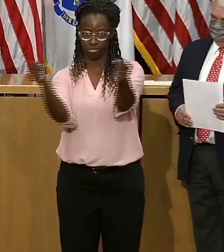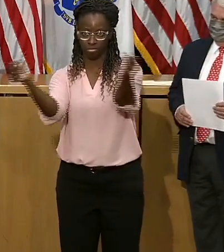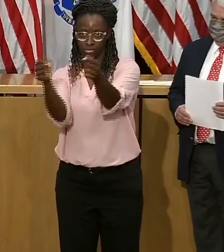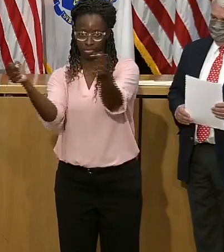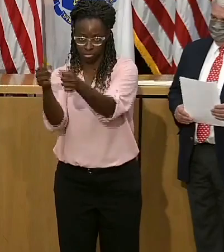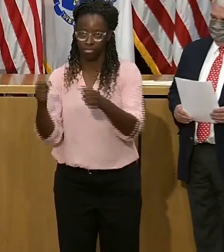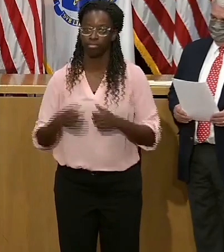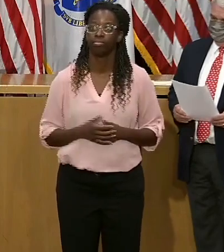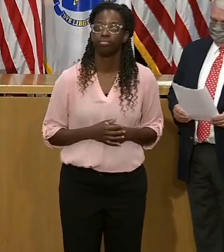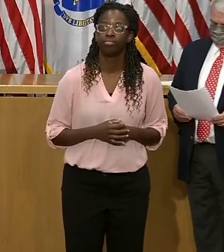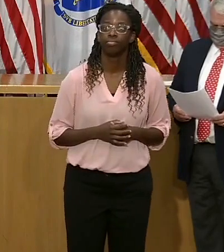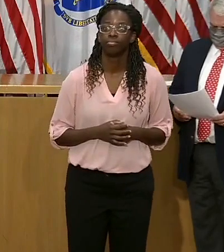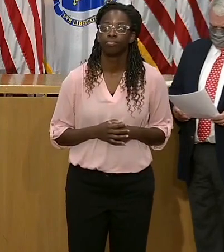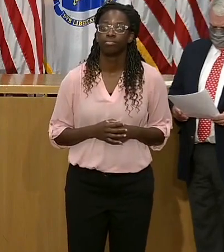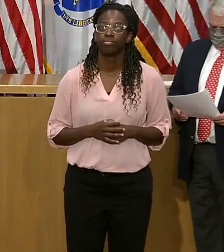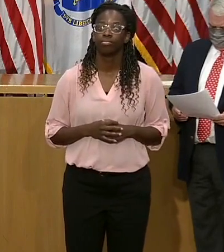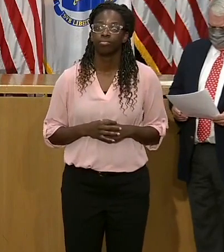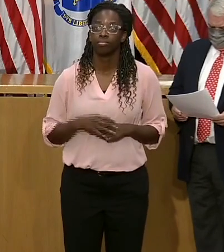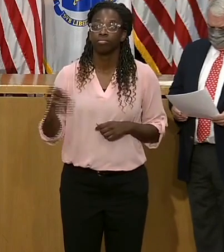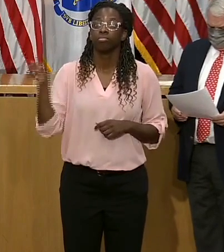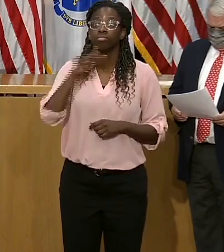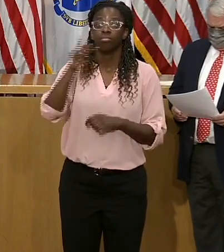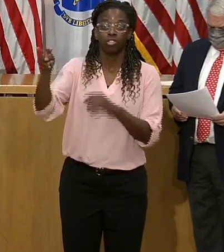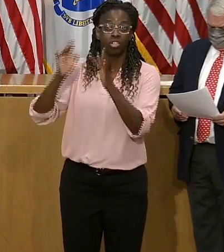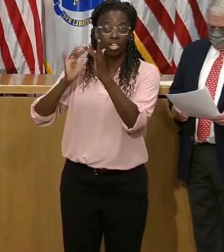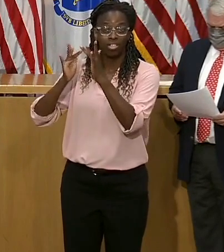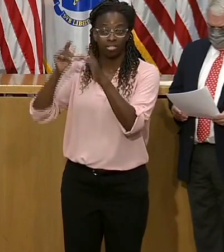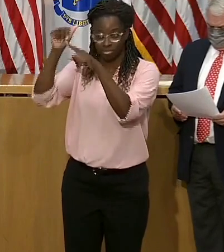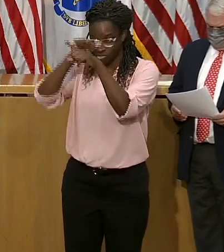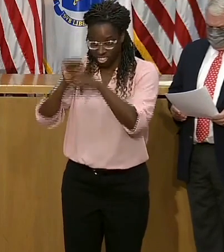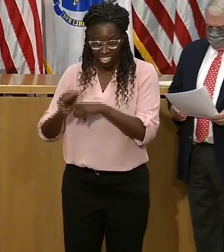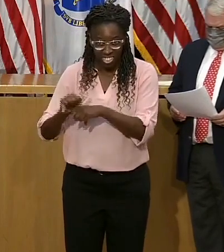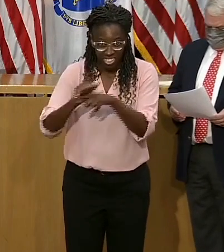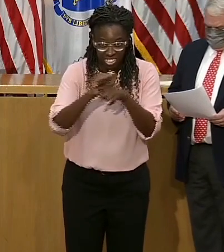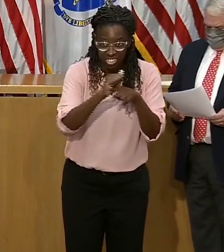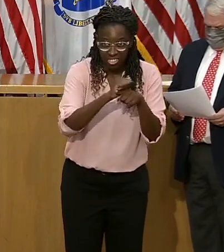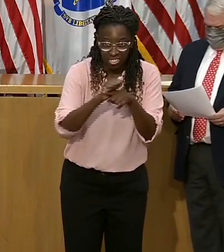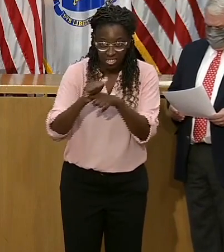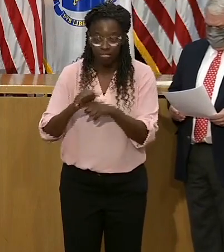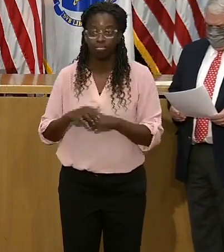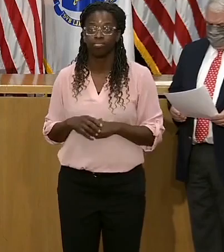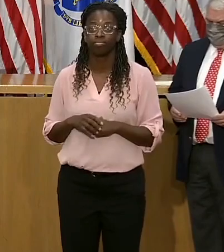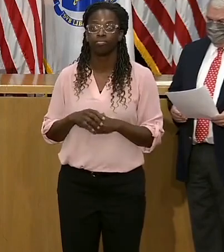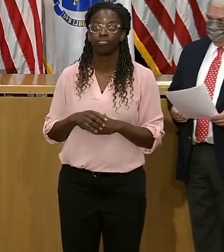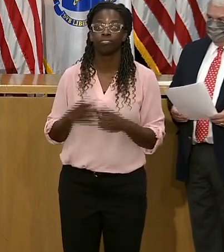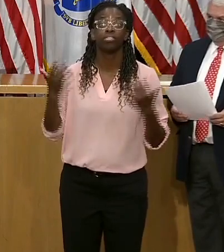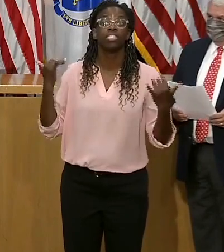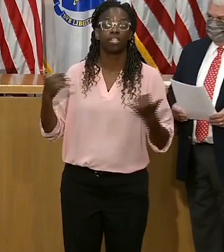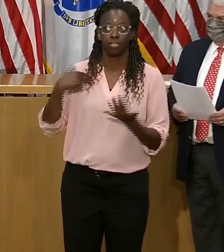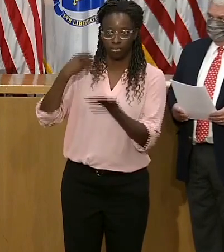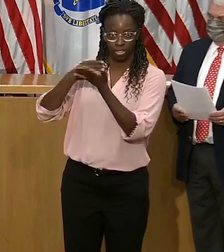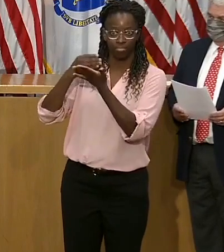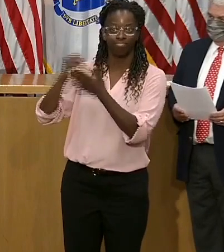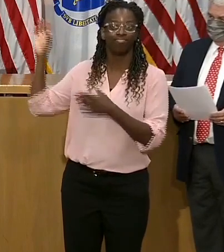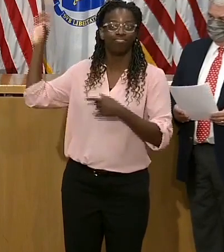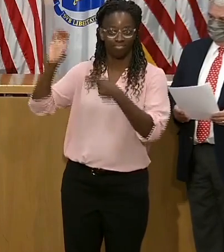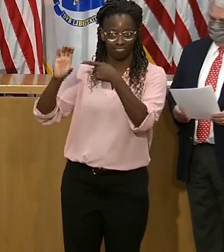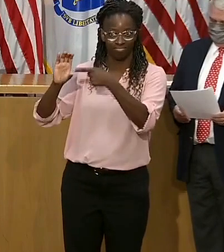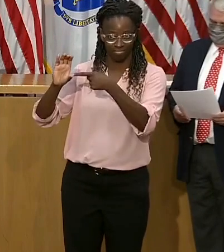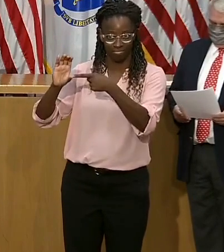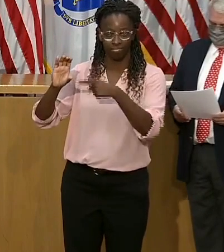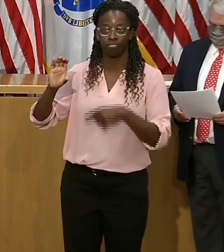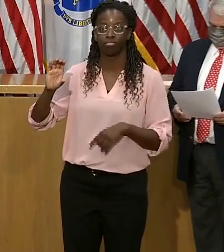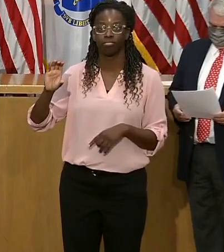career advancement. The more than $21 million available now includes $10.4 million to